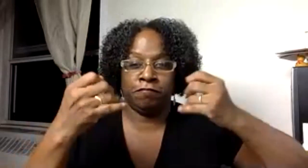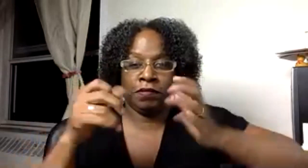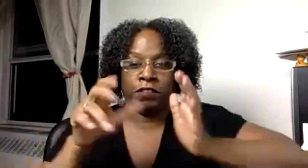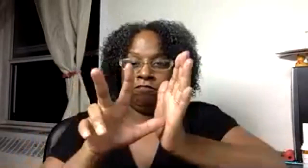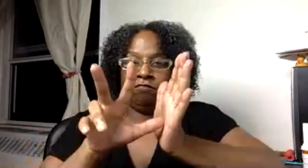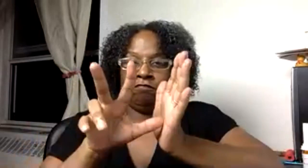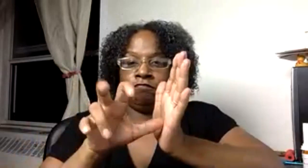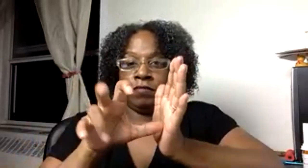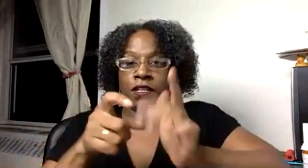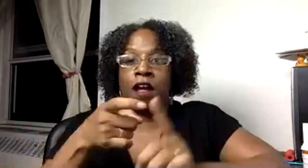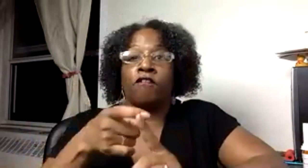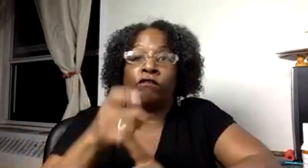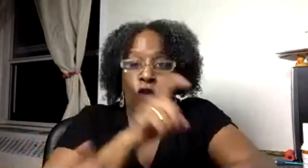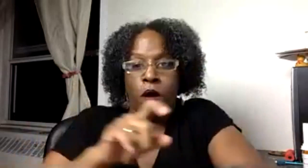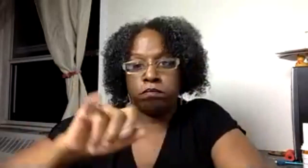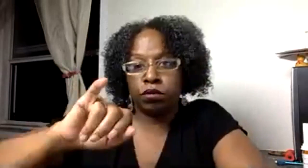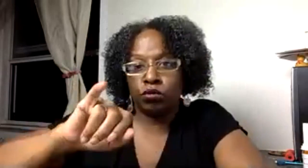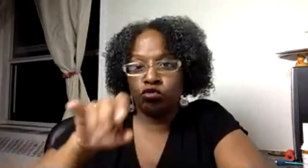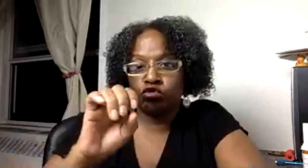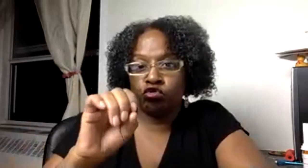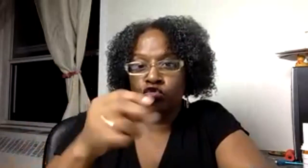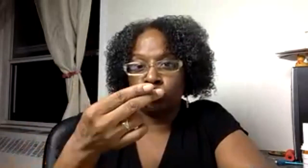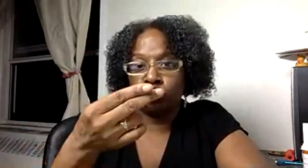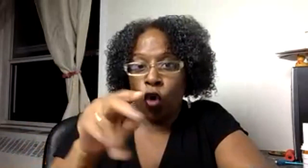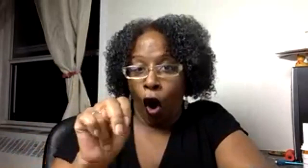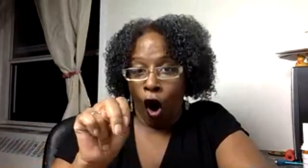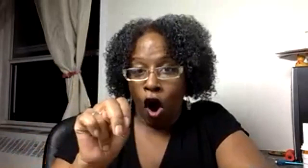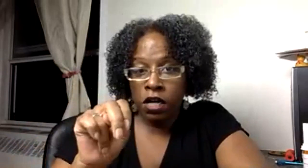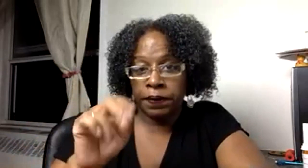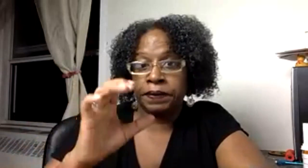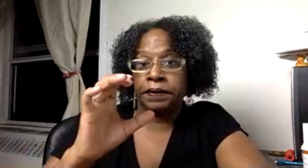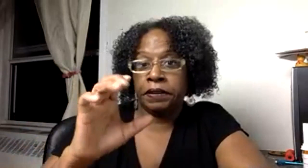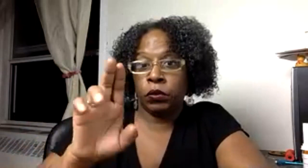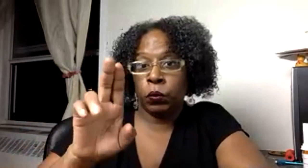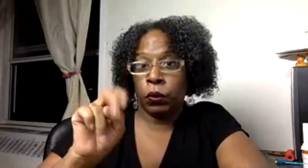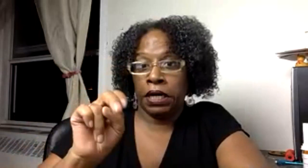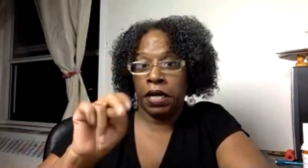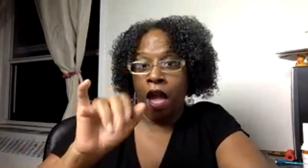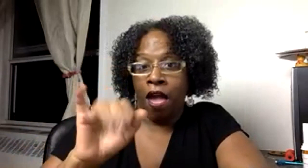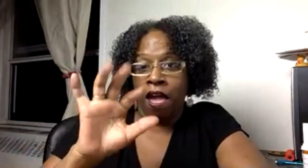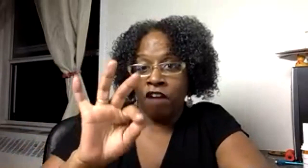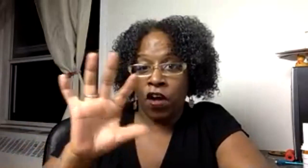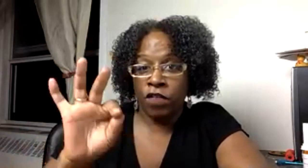So deafblind equity is necessary here. So I'm going to mirror what John is